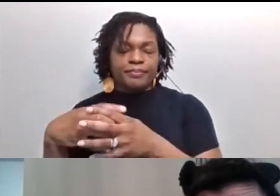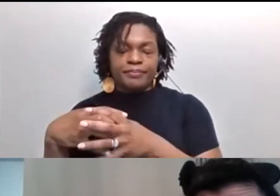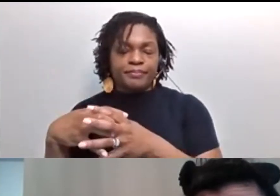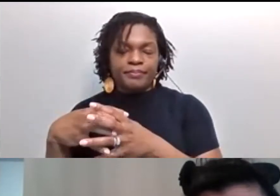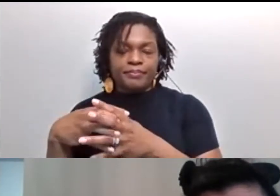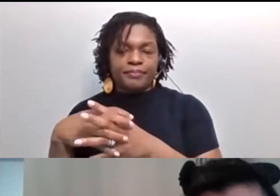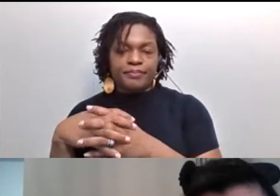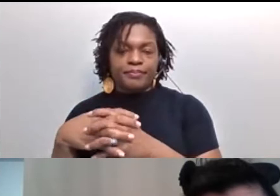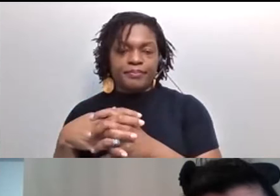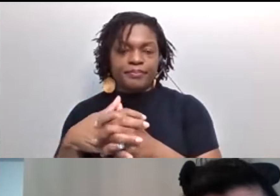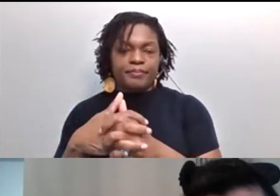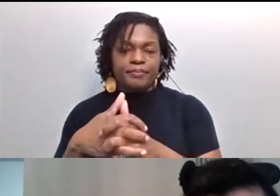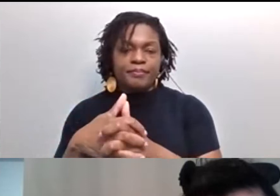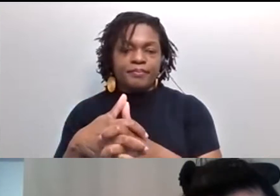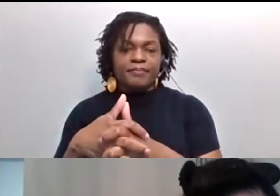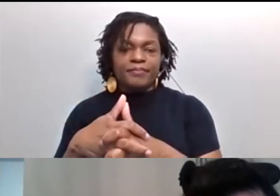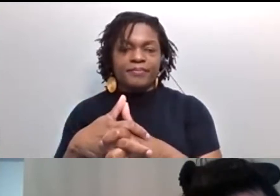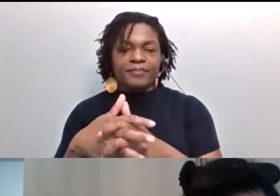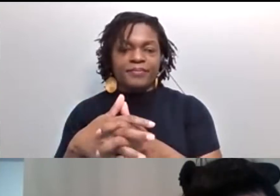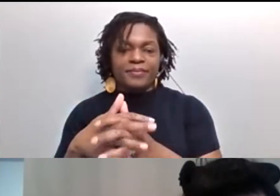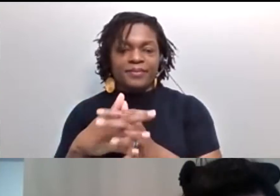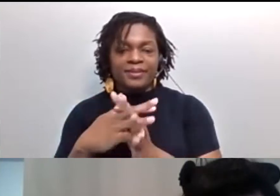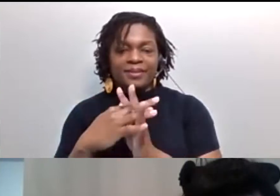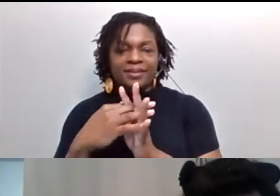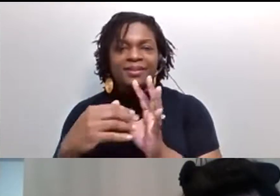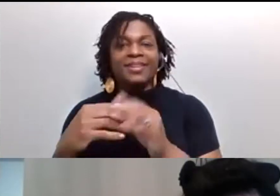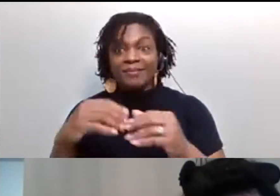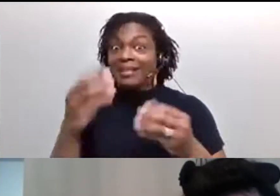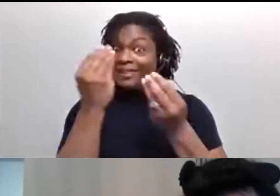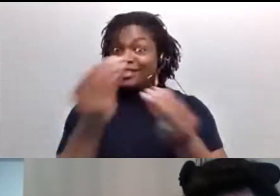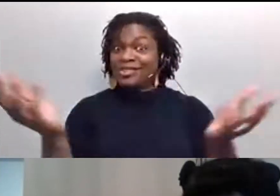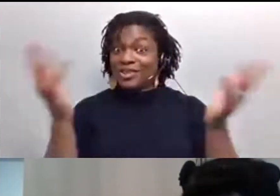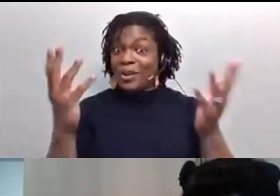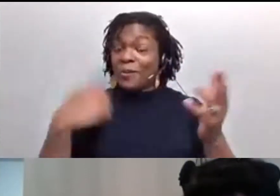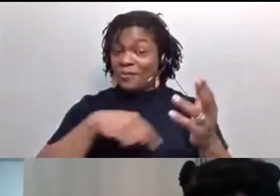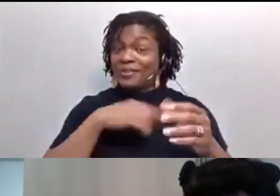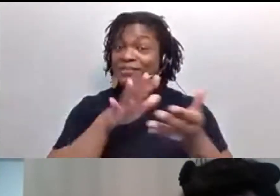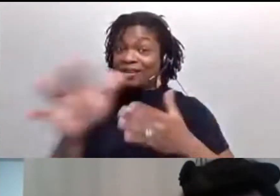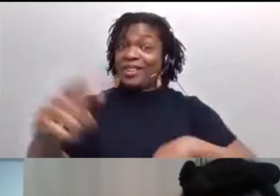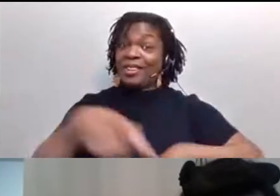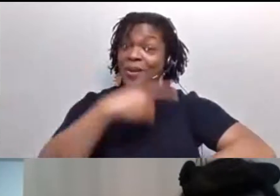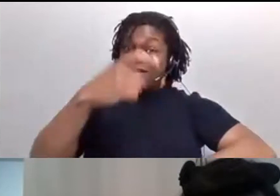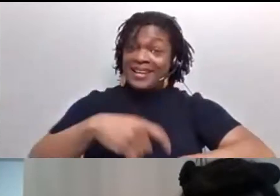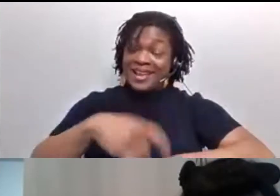Everyone on the meeting, we spent a long time trying to craft this. Don't have any unintended consequences.